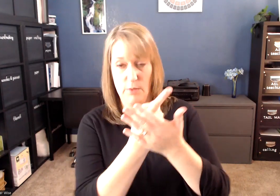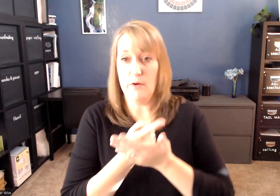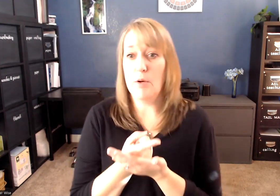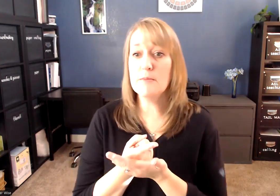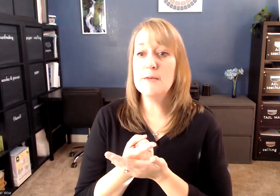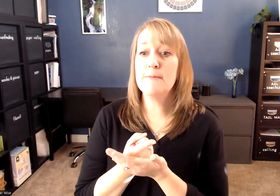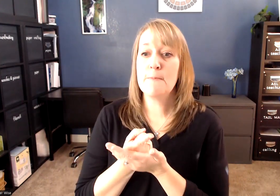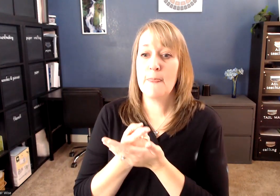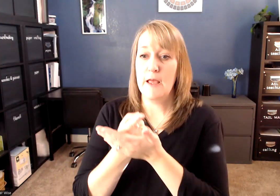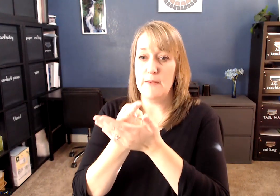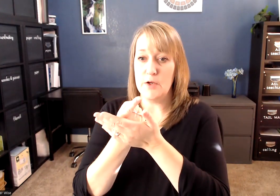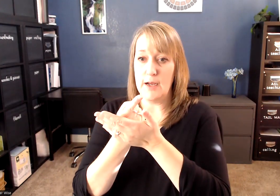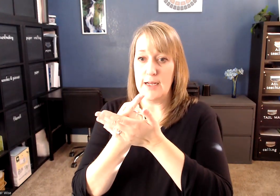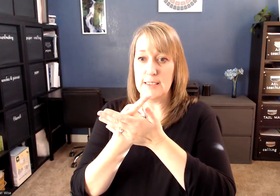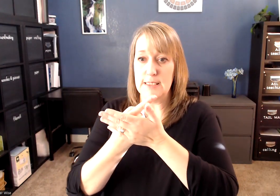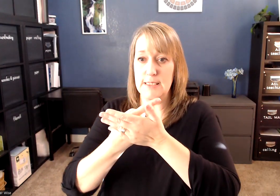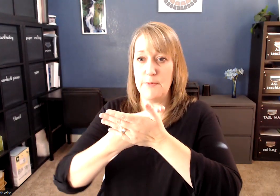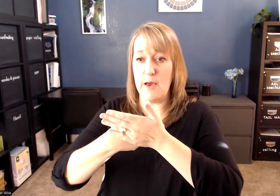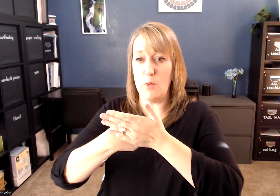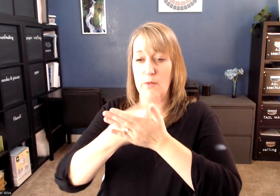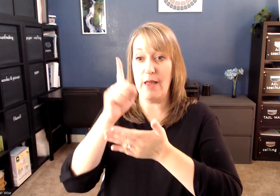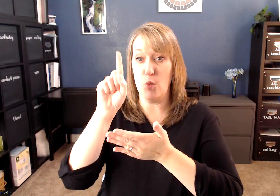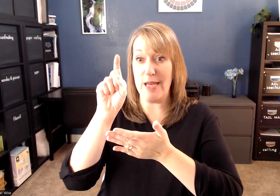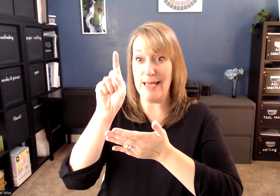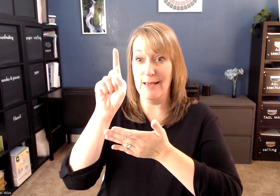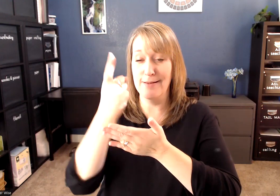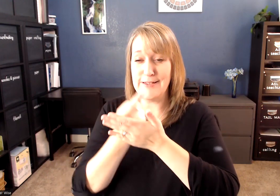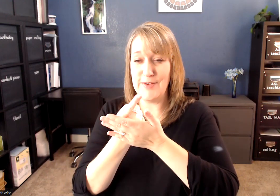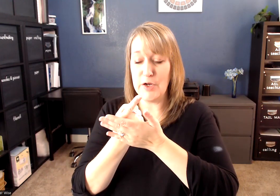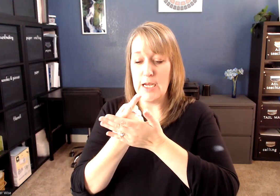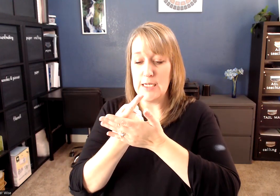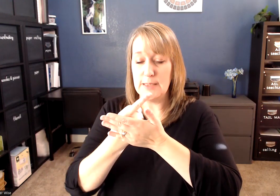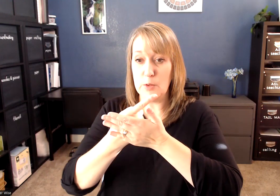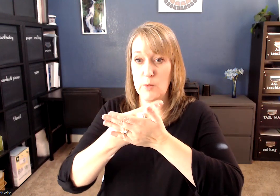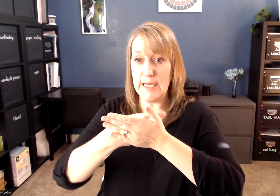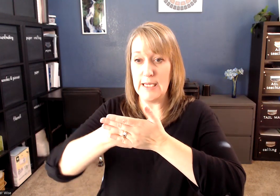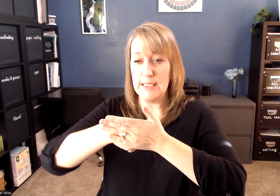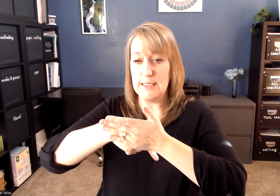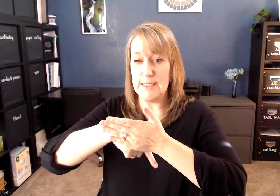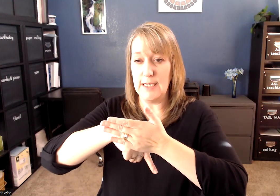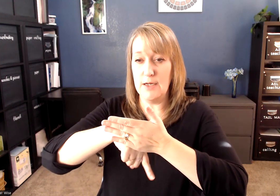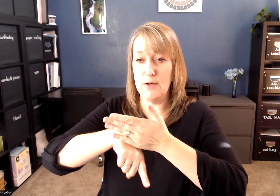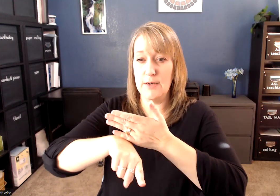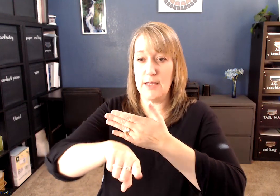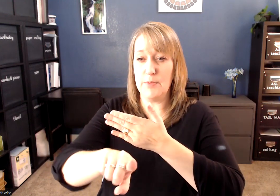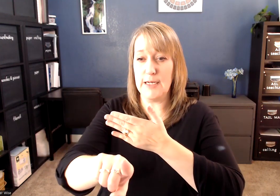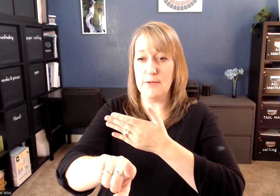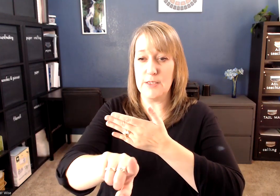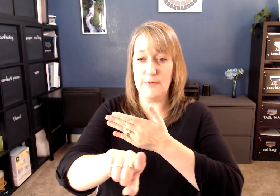of your palms. And then you're going to dip that week, this finger, dip your week down and bring it out into the